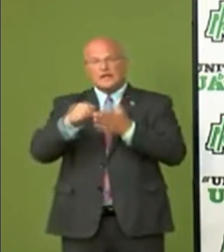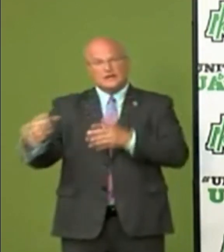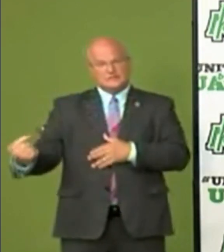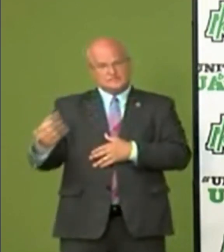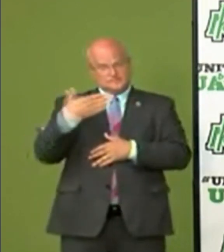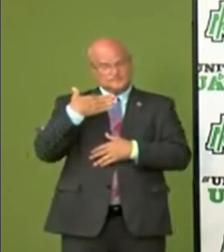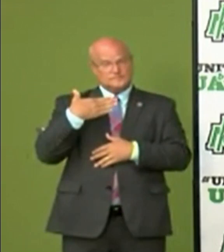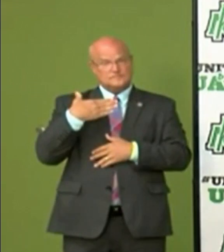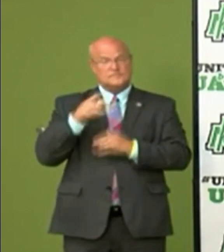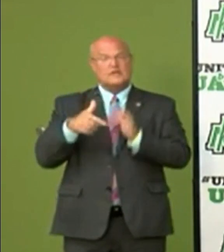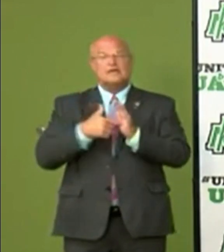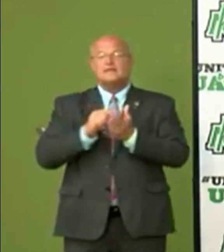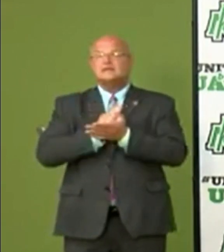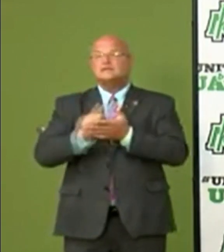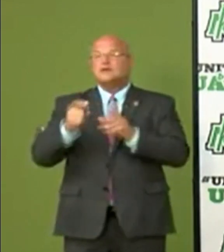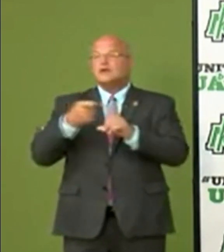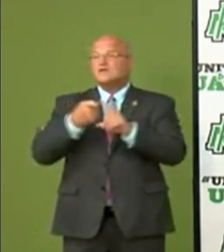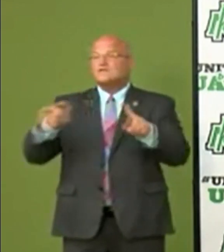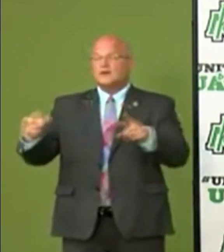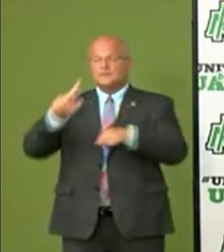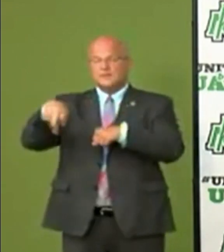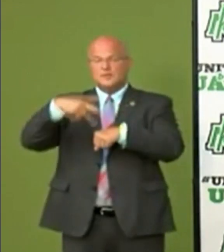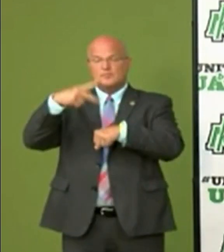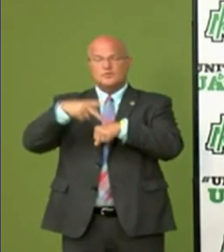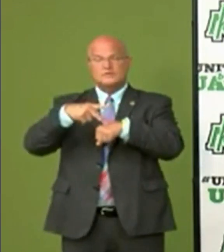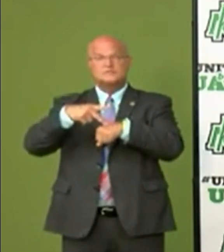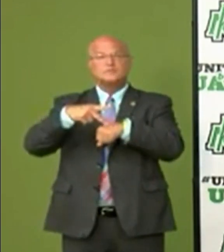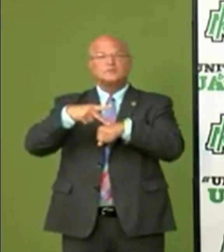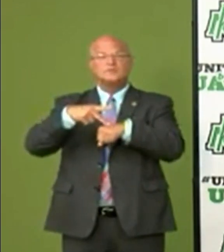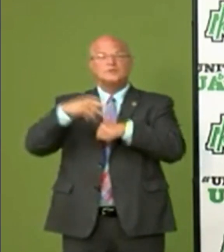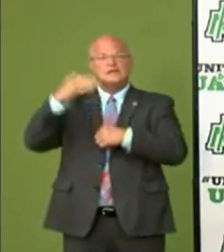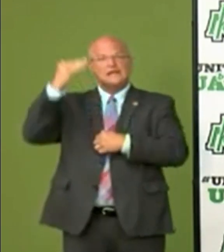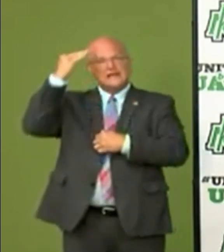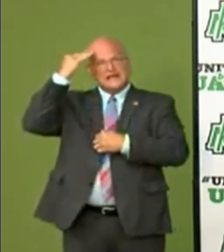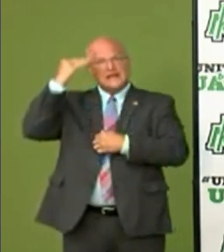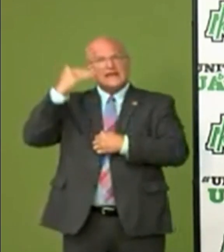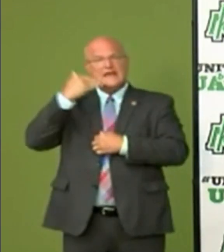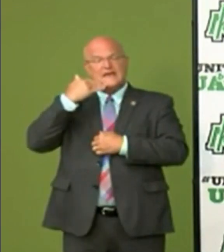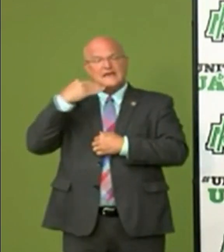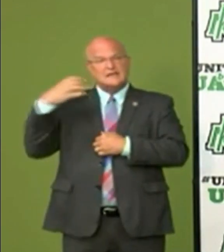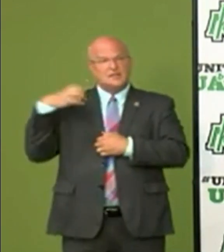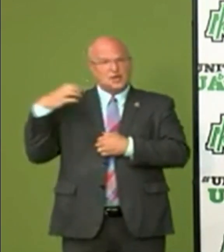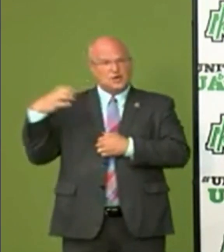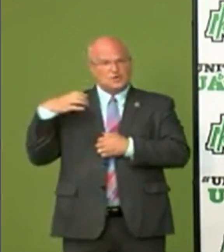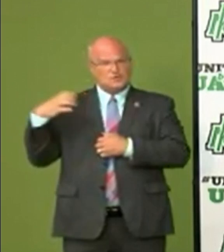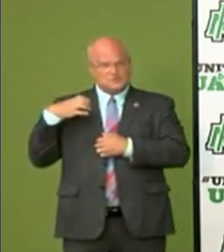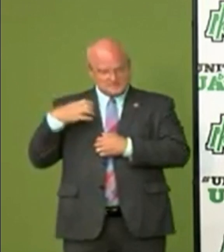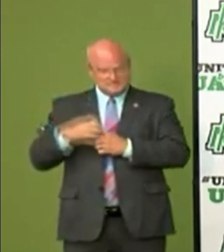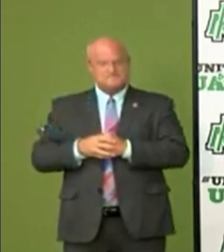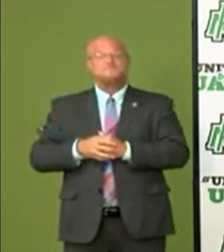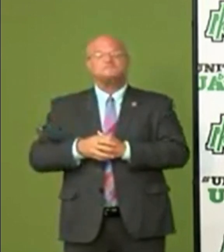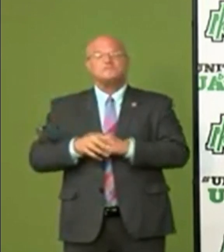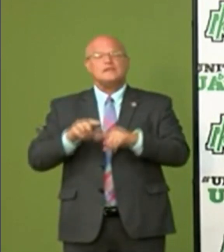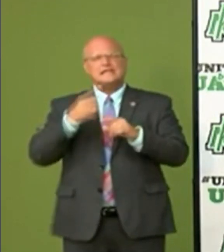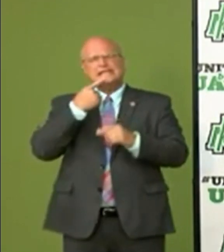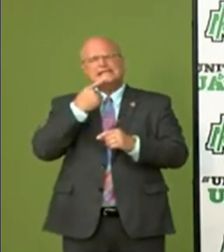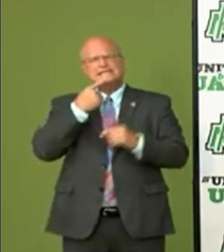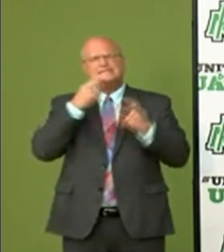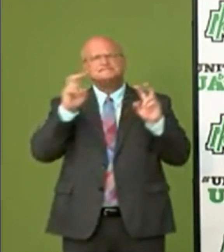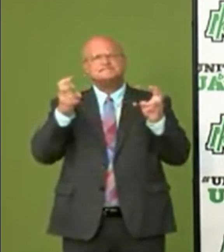received this week from the principal head football coach, so both a teacher and a football coach. But he